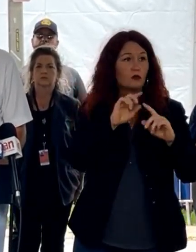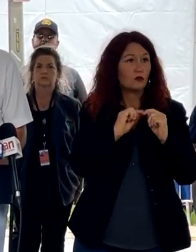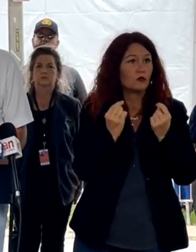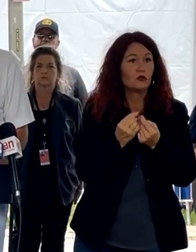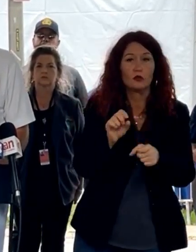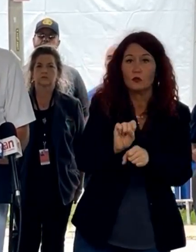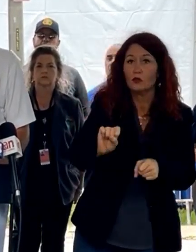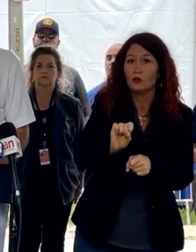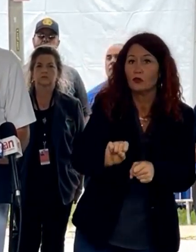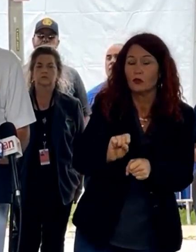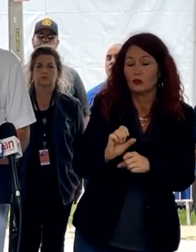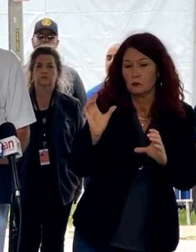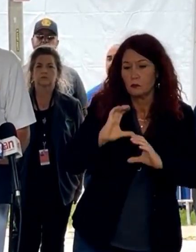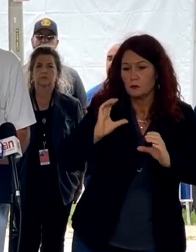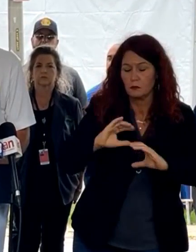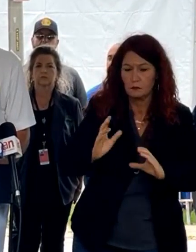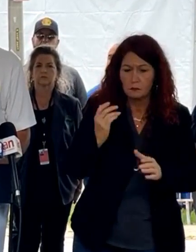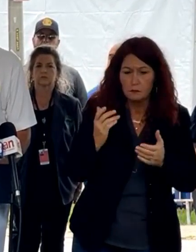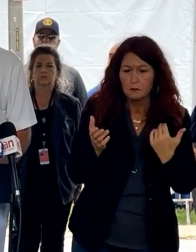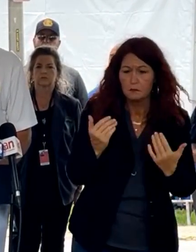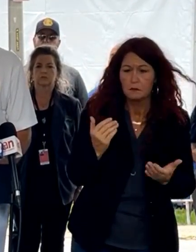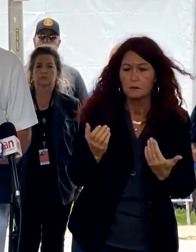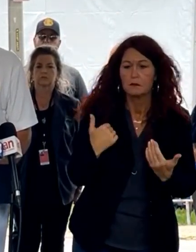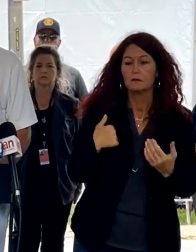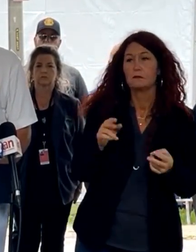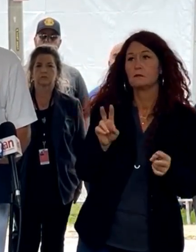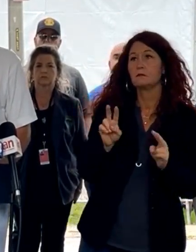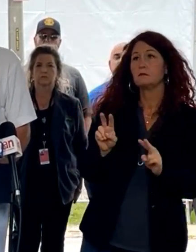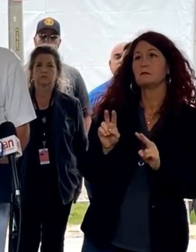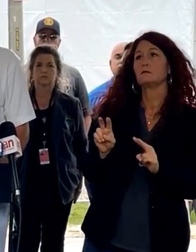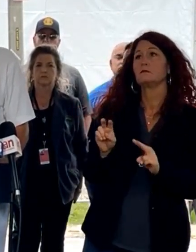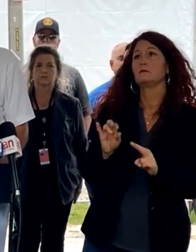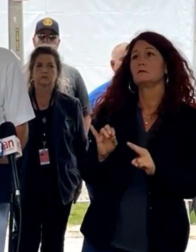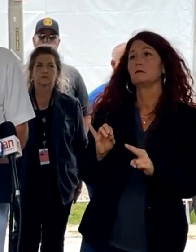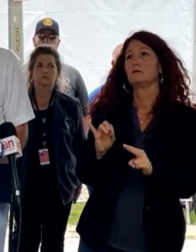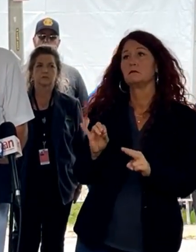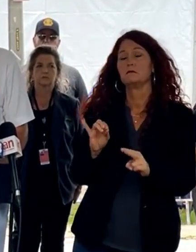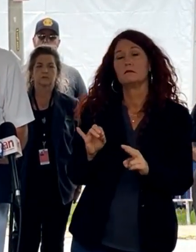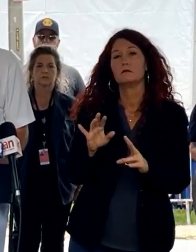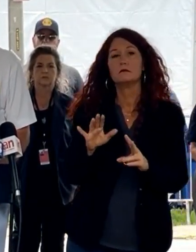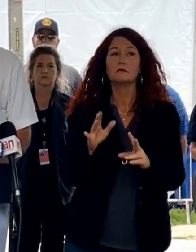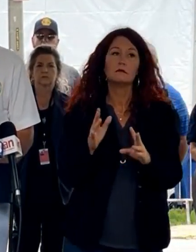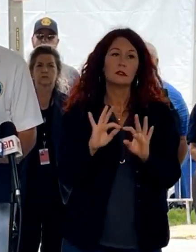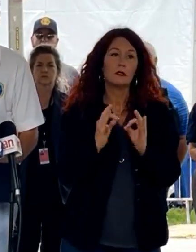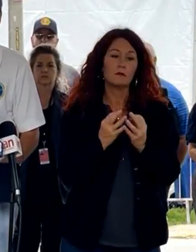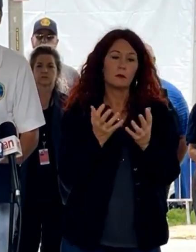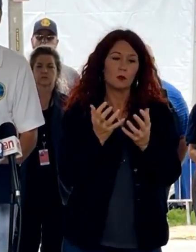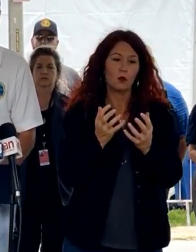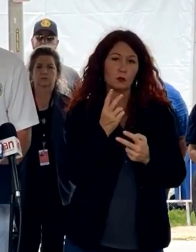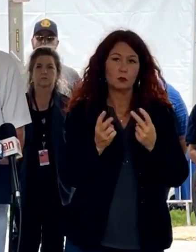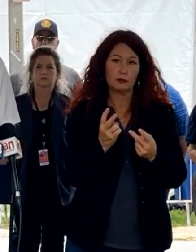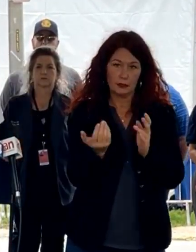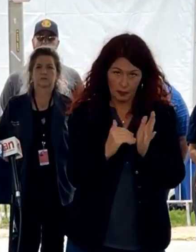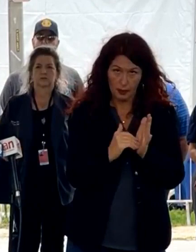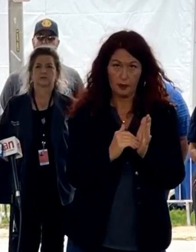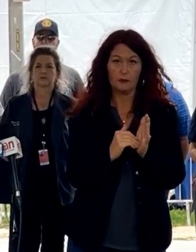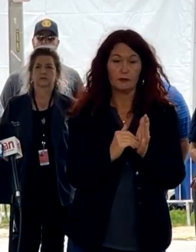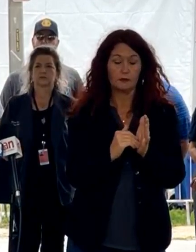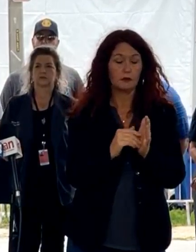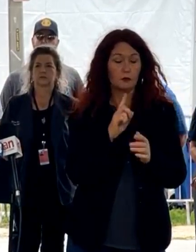their behalf. And I will work with Mayor Cava to see if we can make that happen for the families. Thank you very